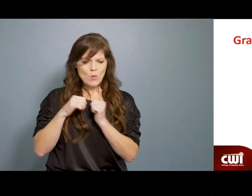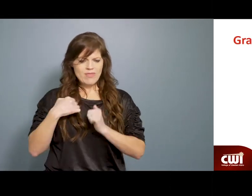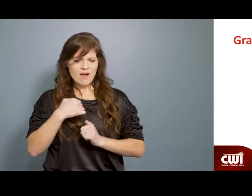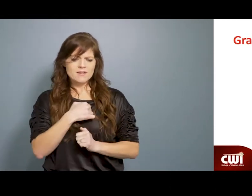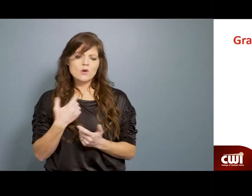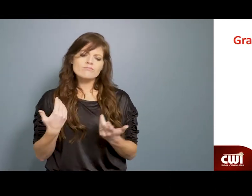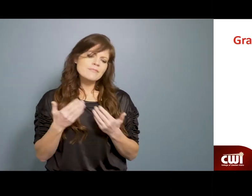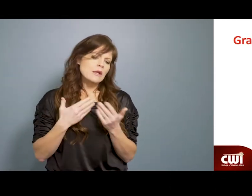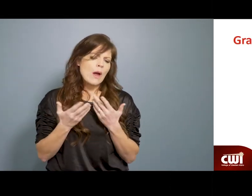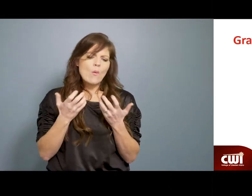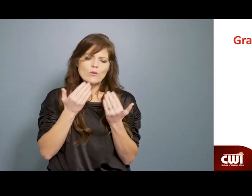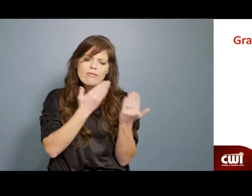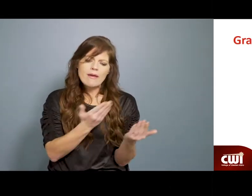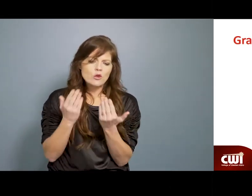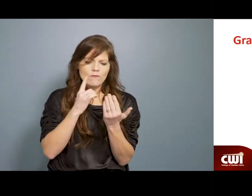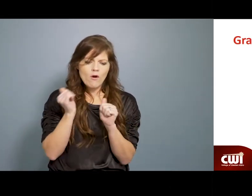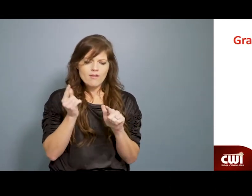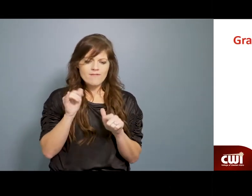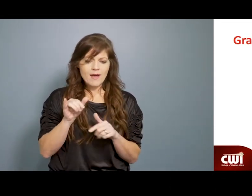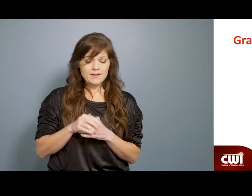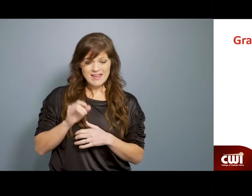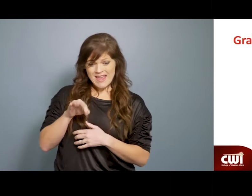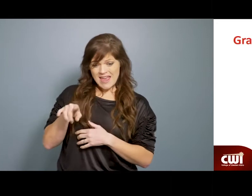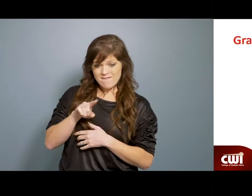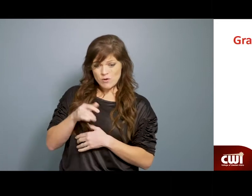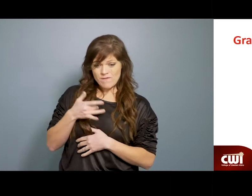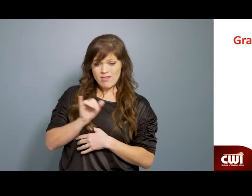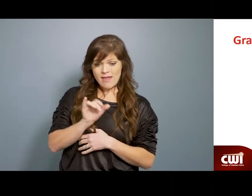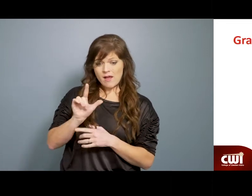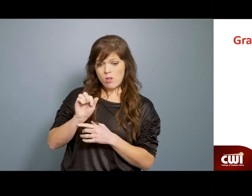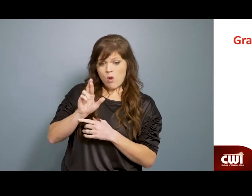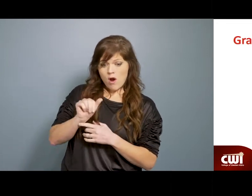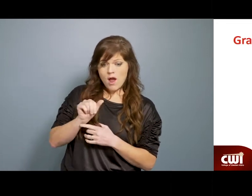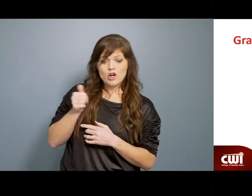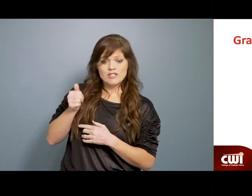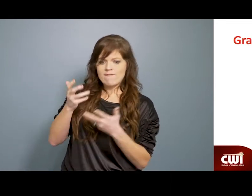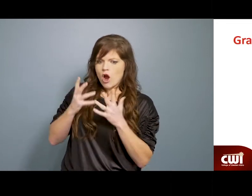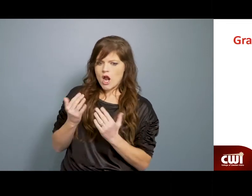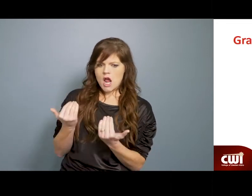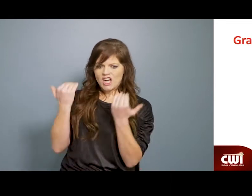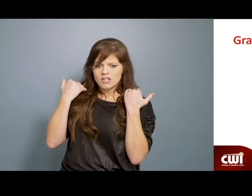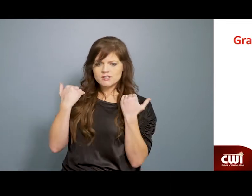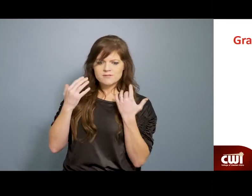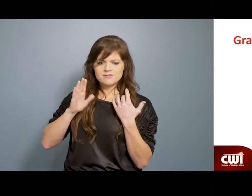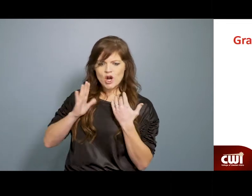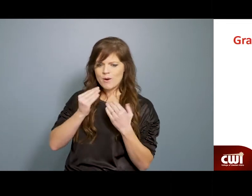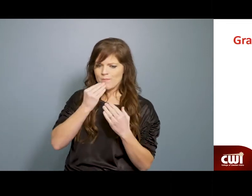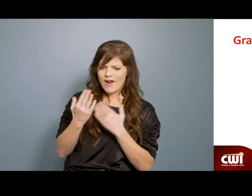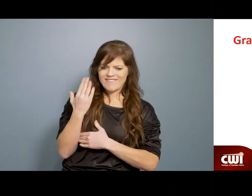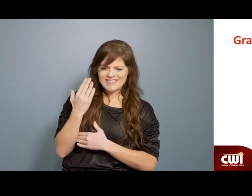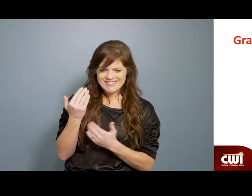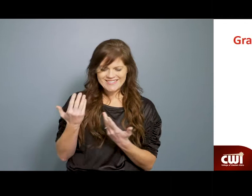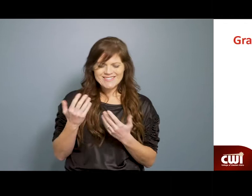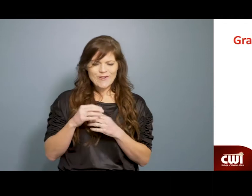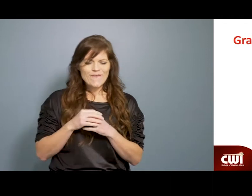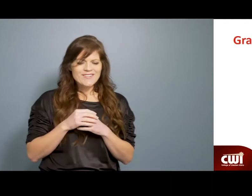for all of that. And if you're like Laura and you've already had your bacon, good for you. You are off to a good start on this Wednesday morning. So speaking